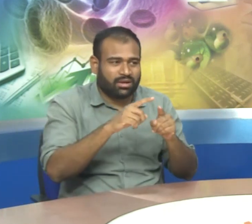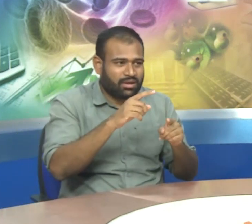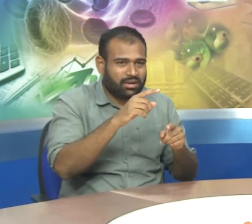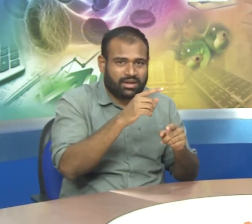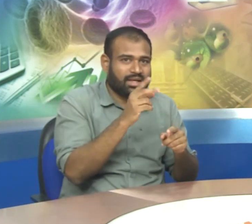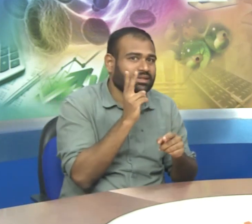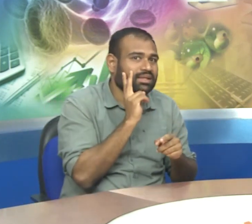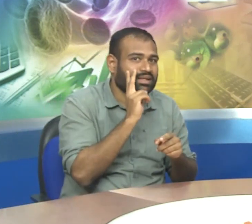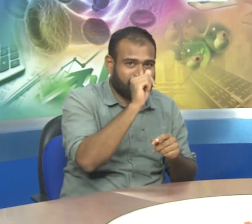services.